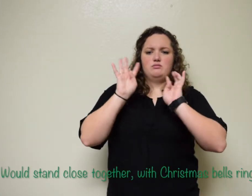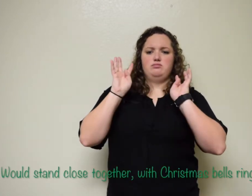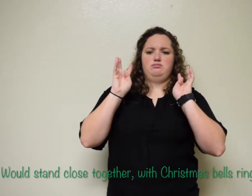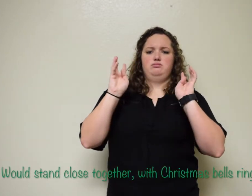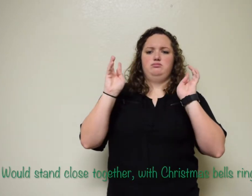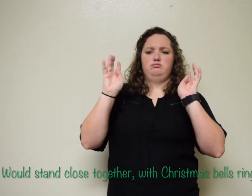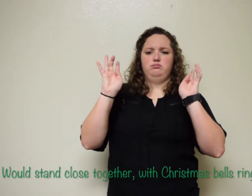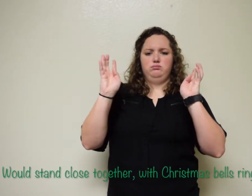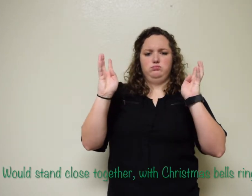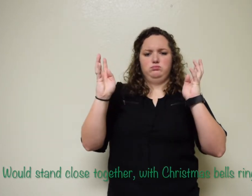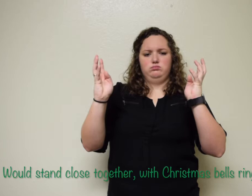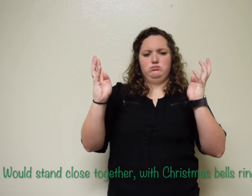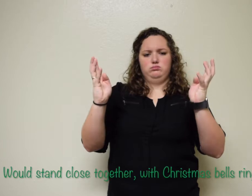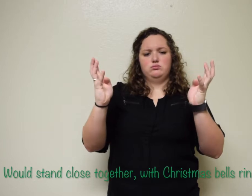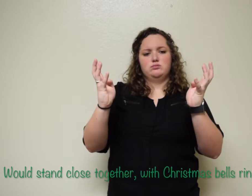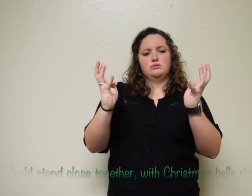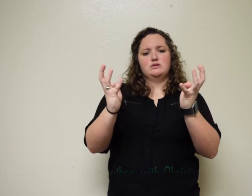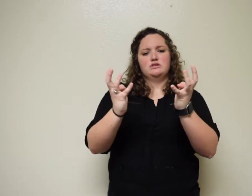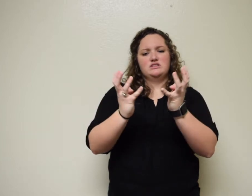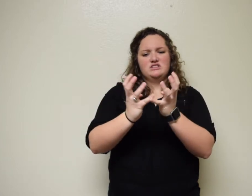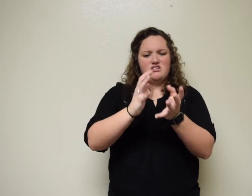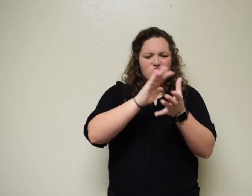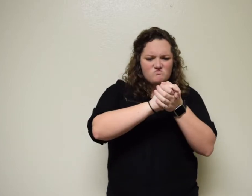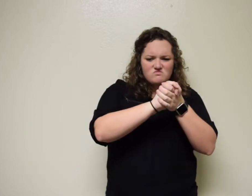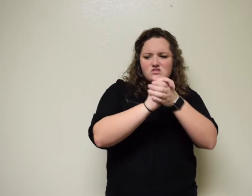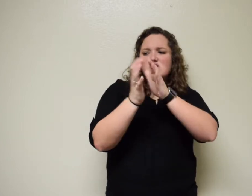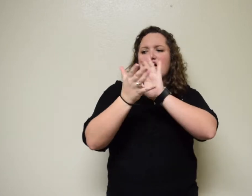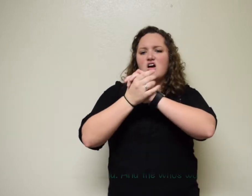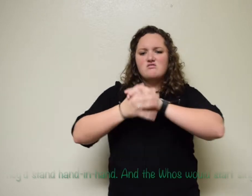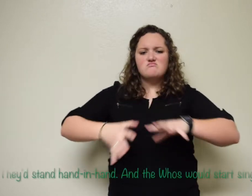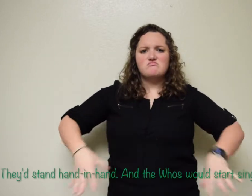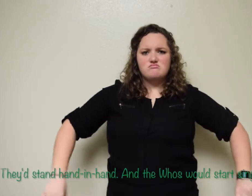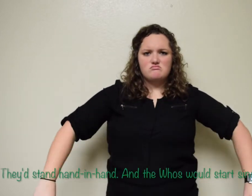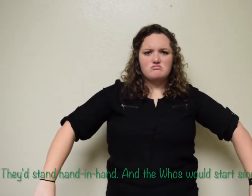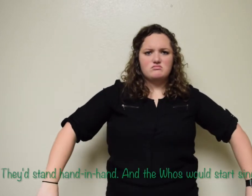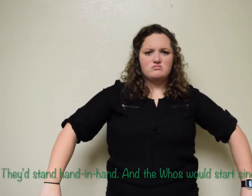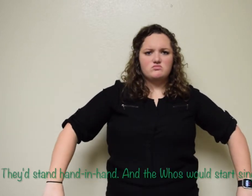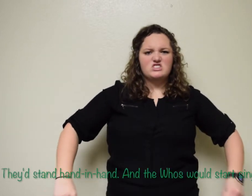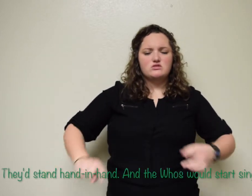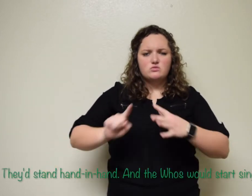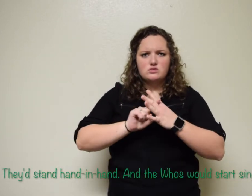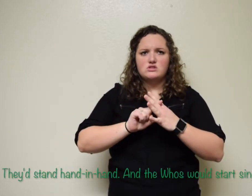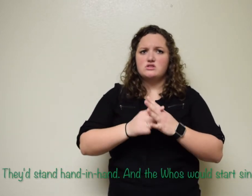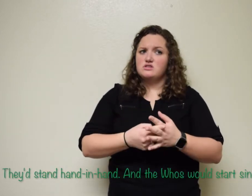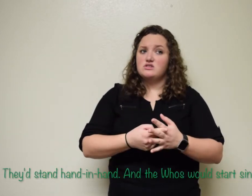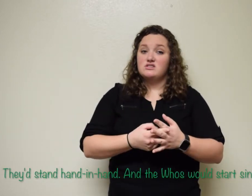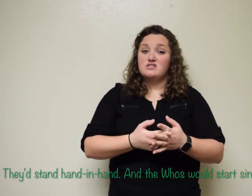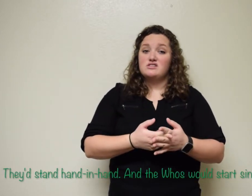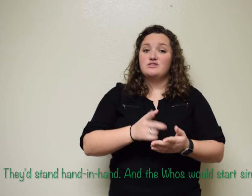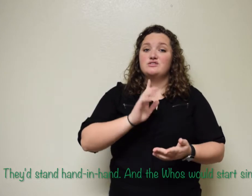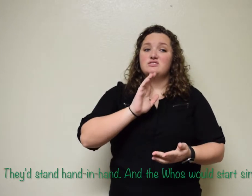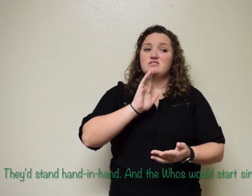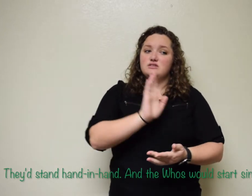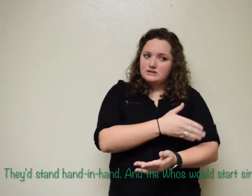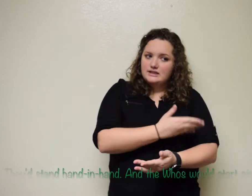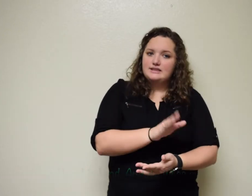Christmas bells ringing. They'd stand hand in hand, and the Whos would start singing.